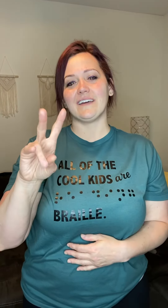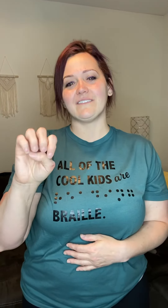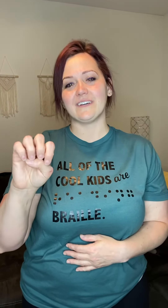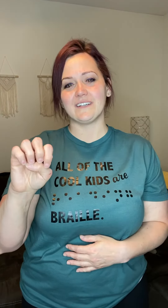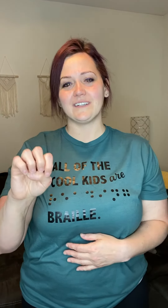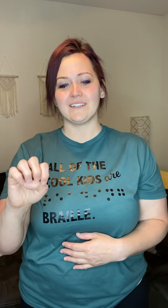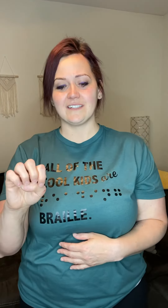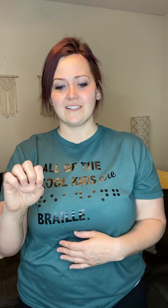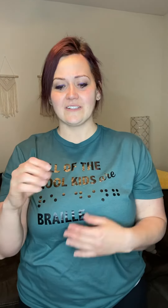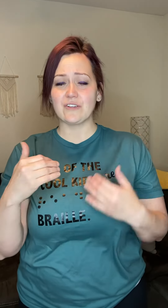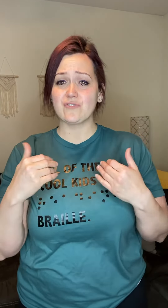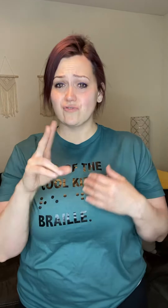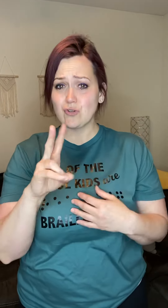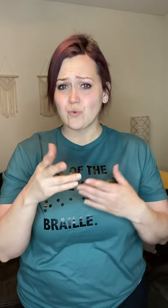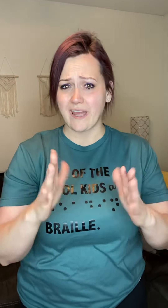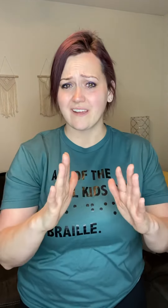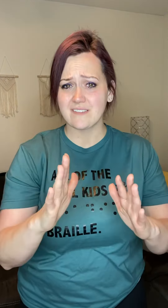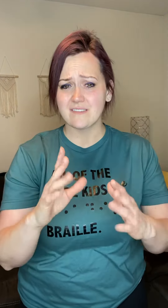Live. There's two ways.